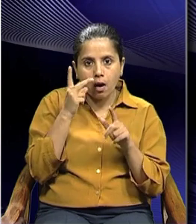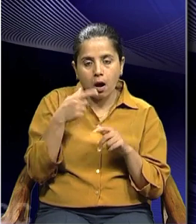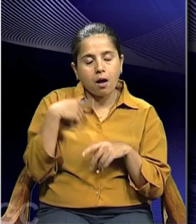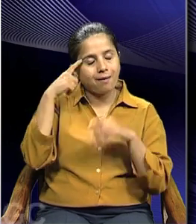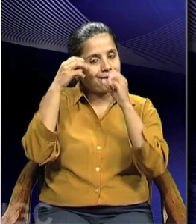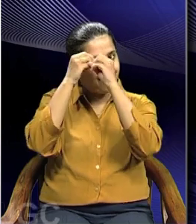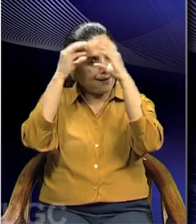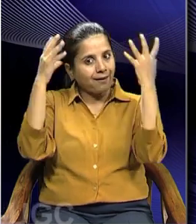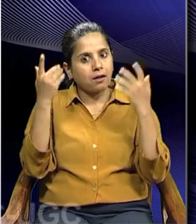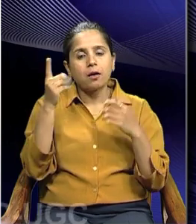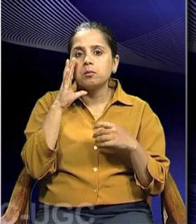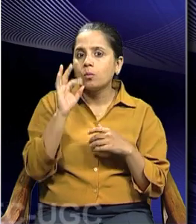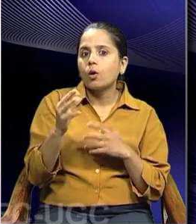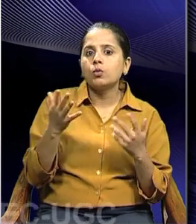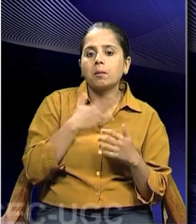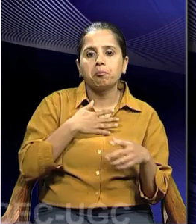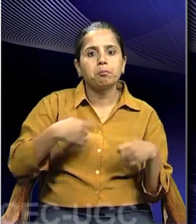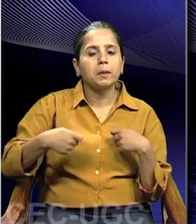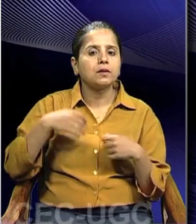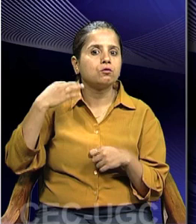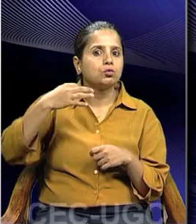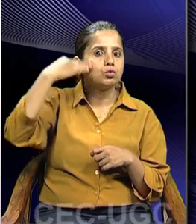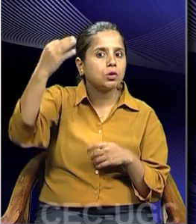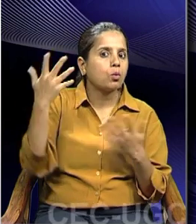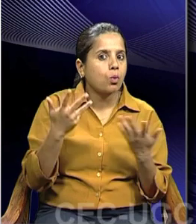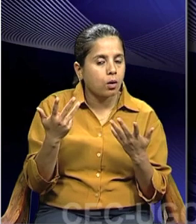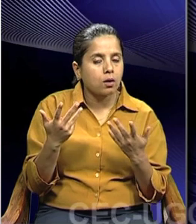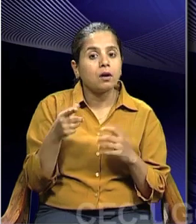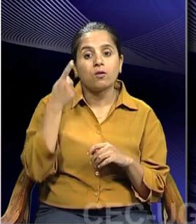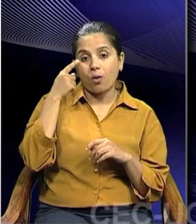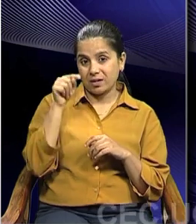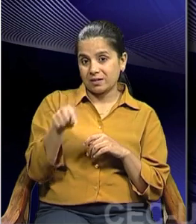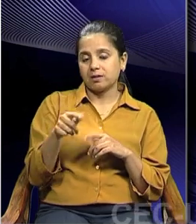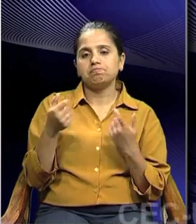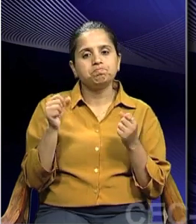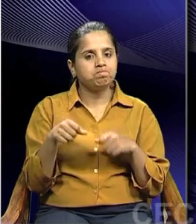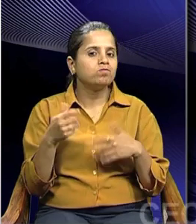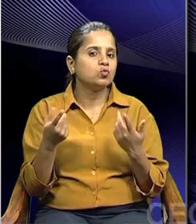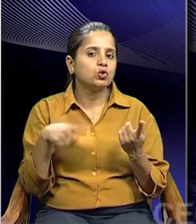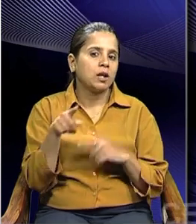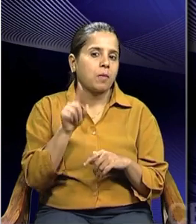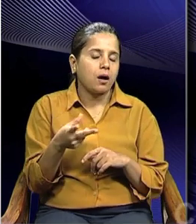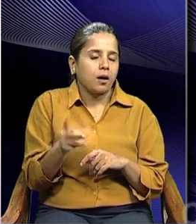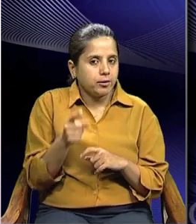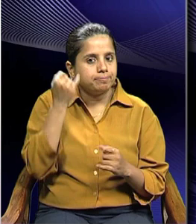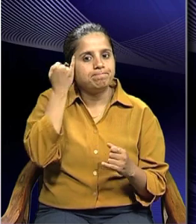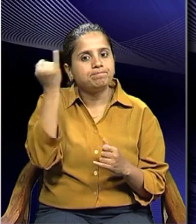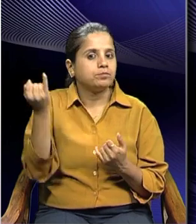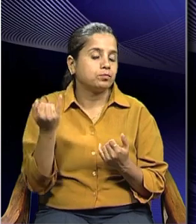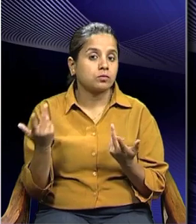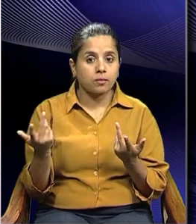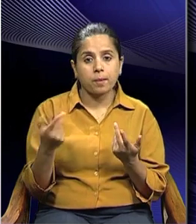anticipating the relevance of my business in future. And for that, of course, we may have to reinvent. There can